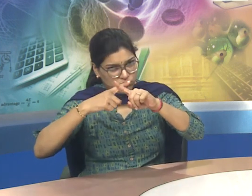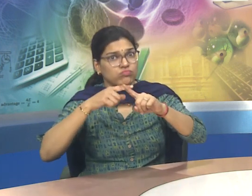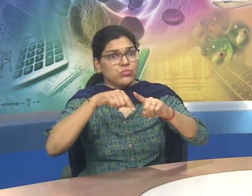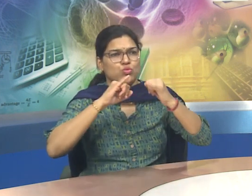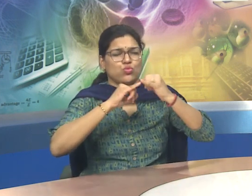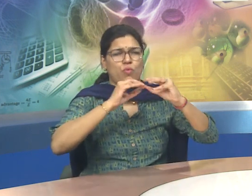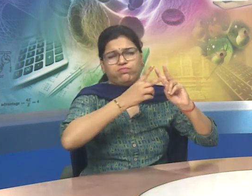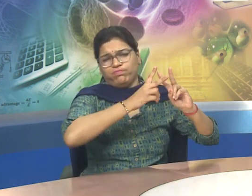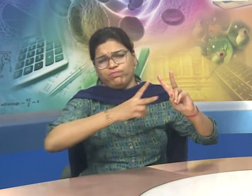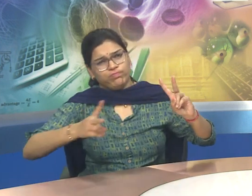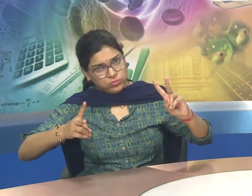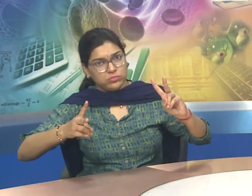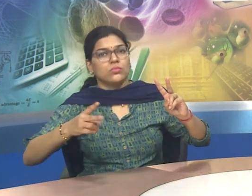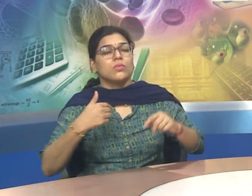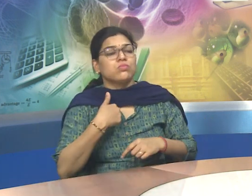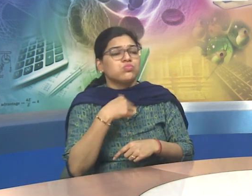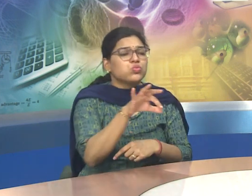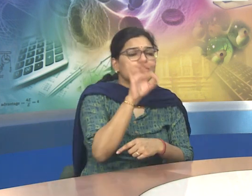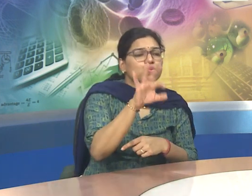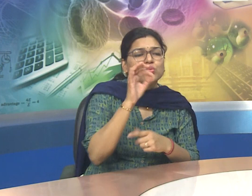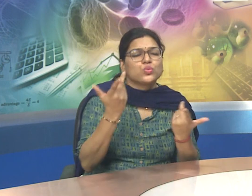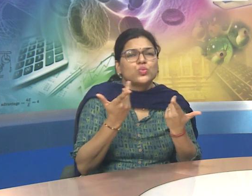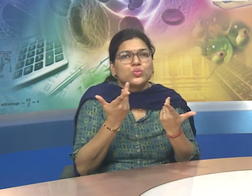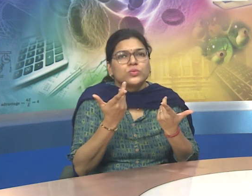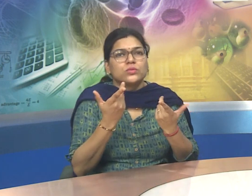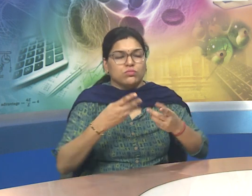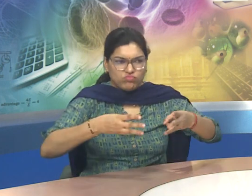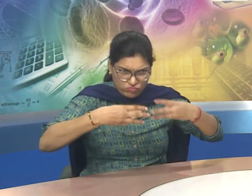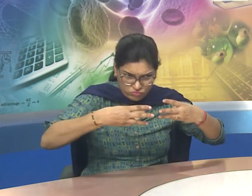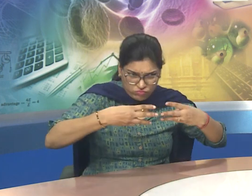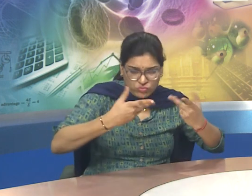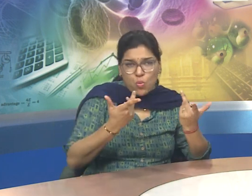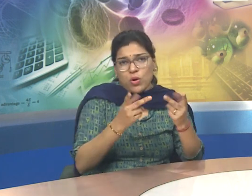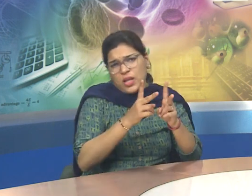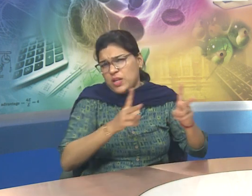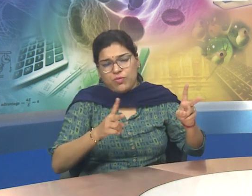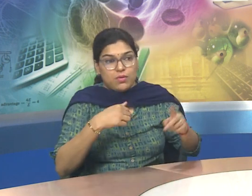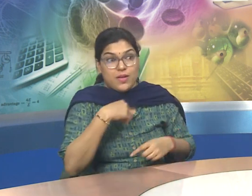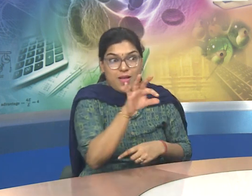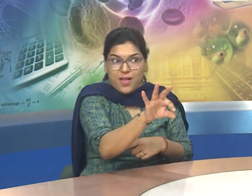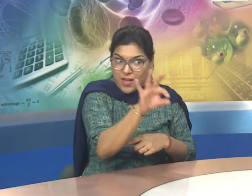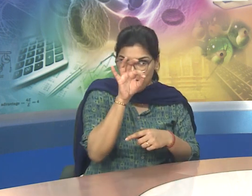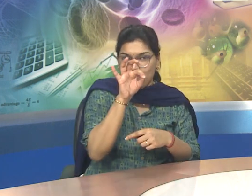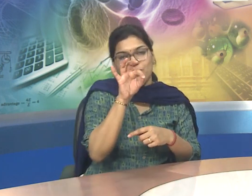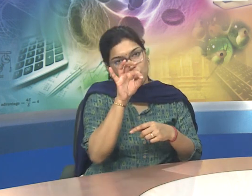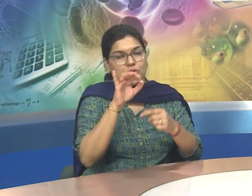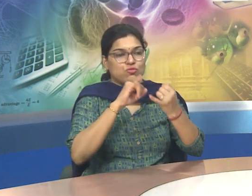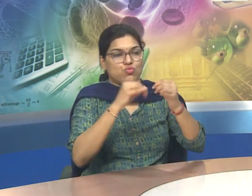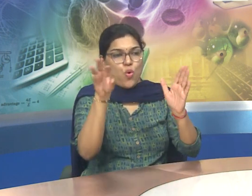Linux. There are so many softwares which are available, and it is up to us which we can choose